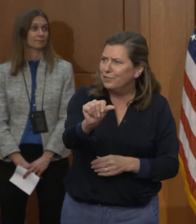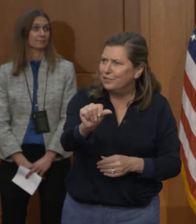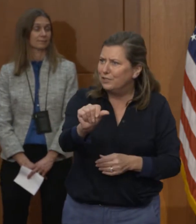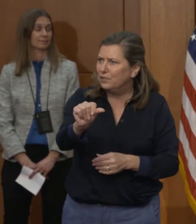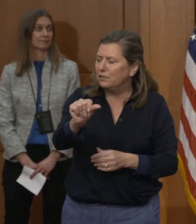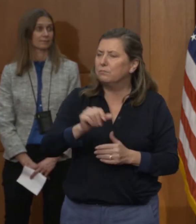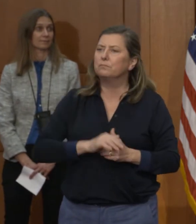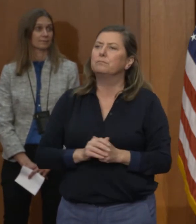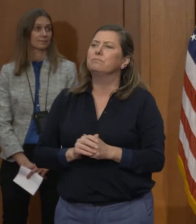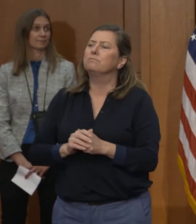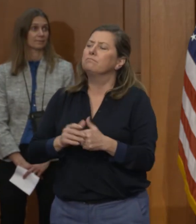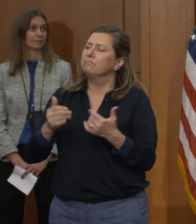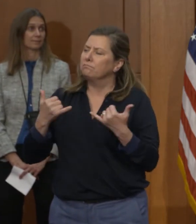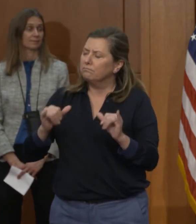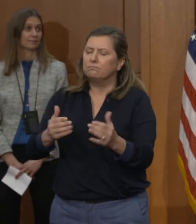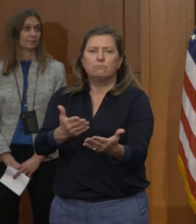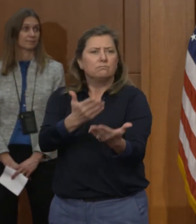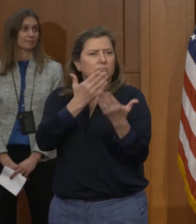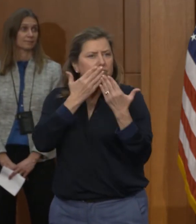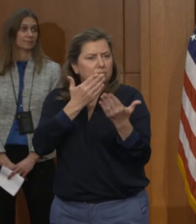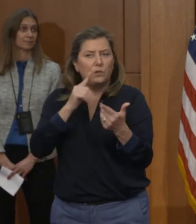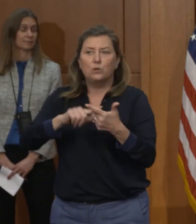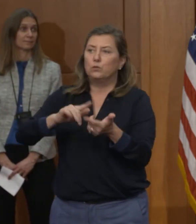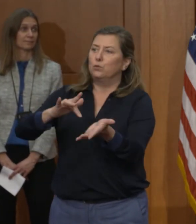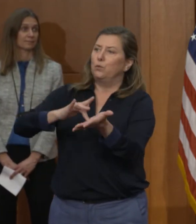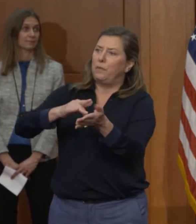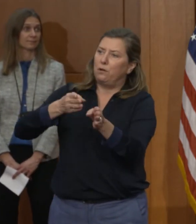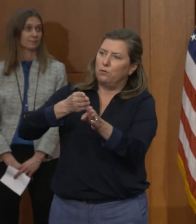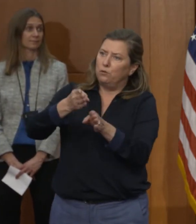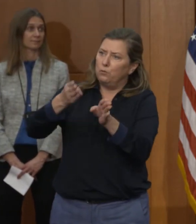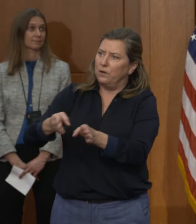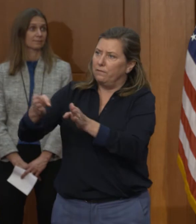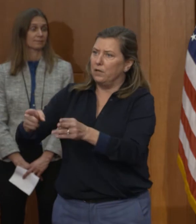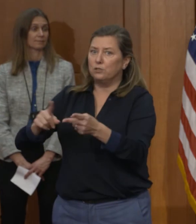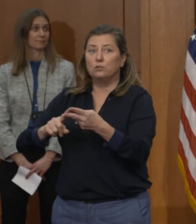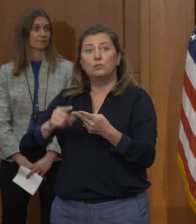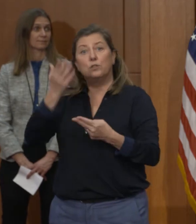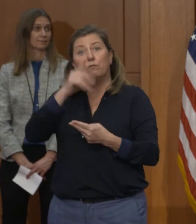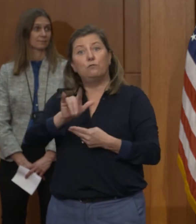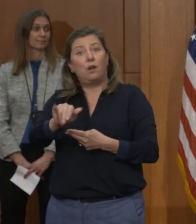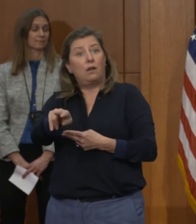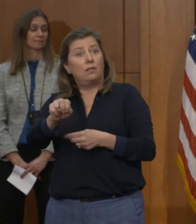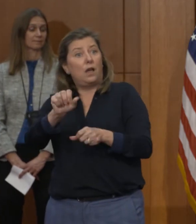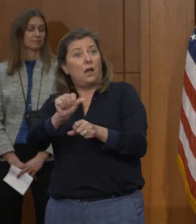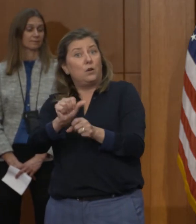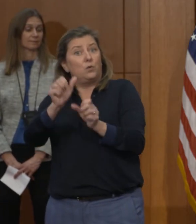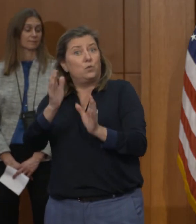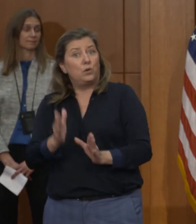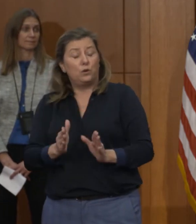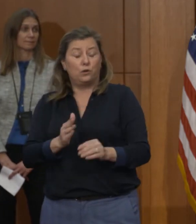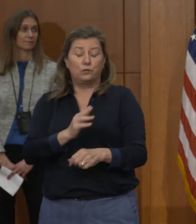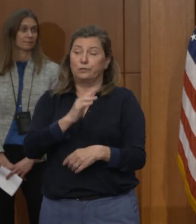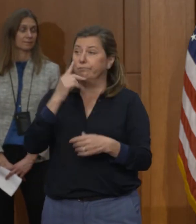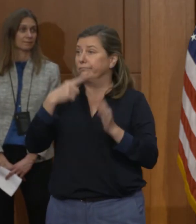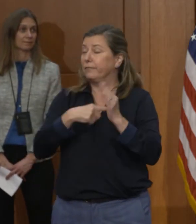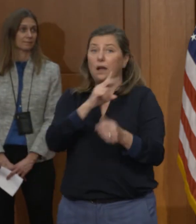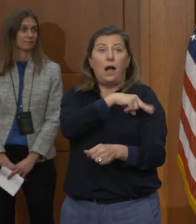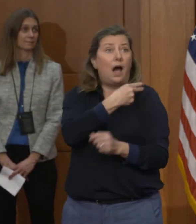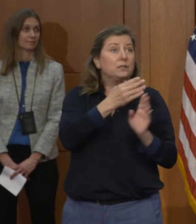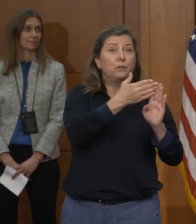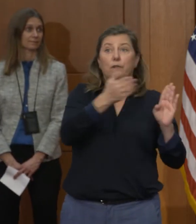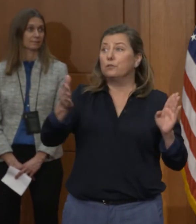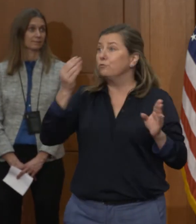I continue to be grateful to our medical professionals, our frontline workers from hospitals to grocery stores,